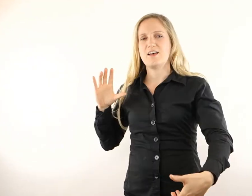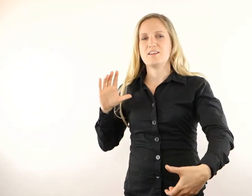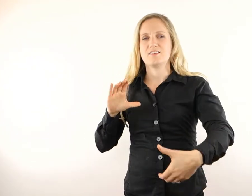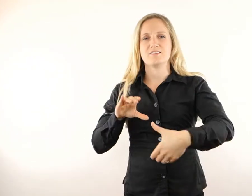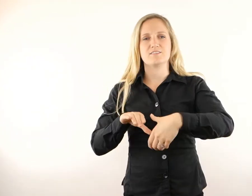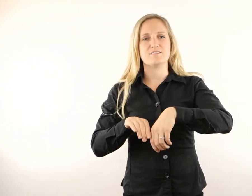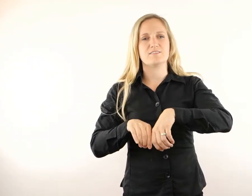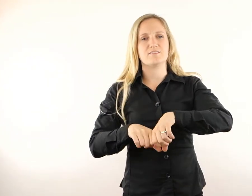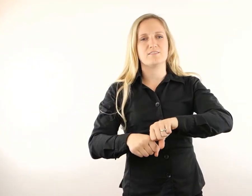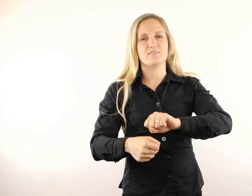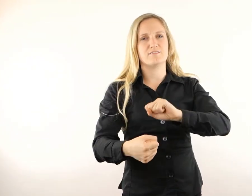that is